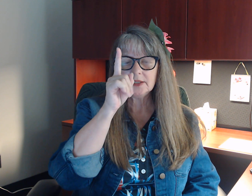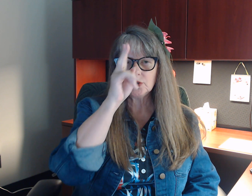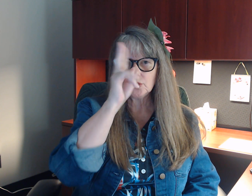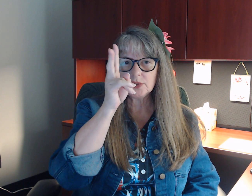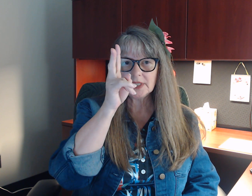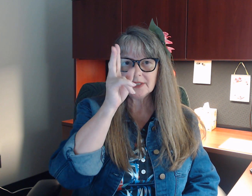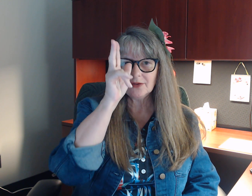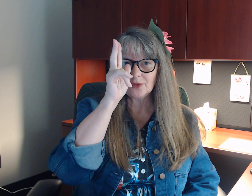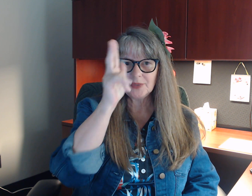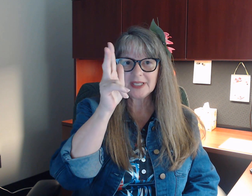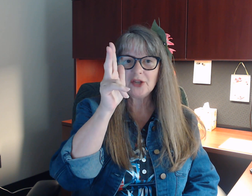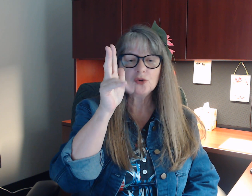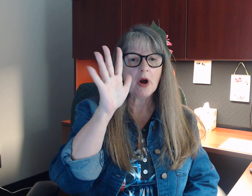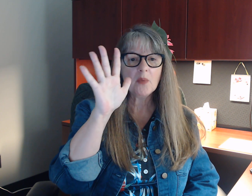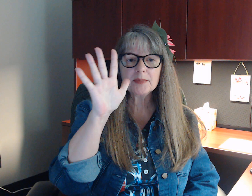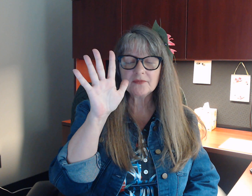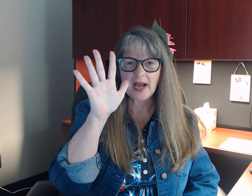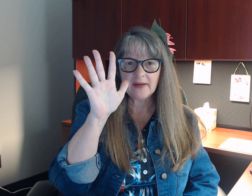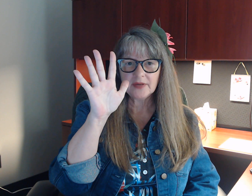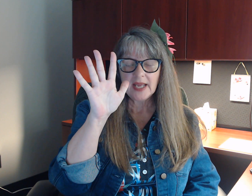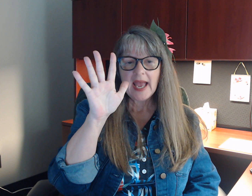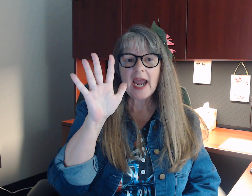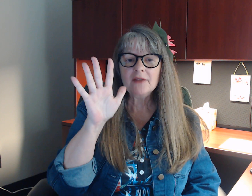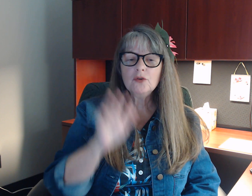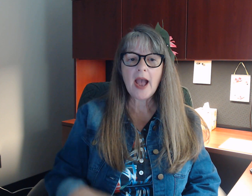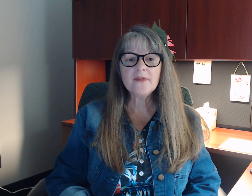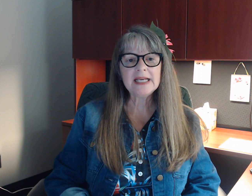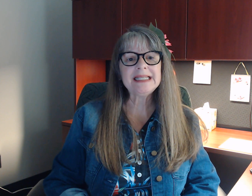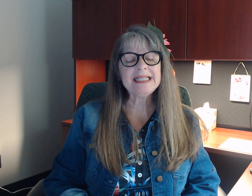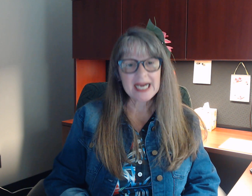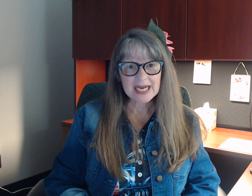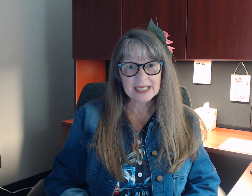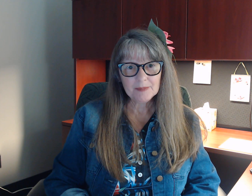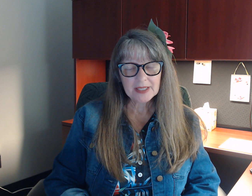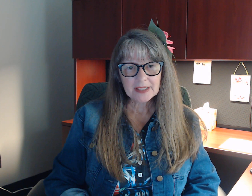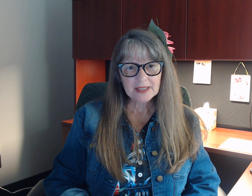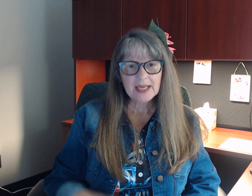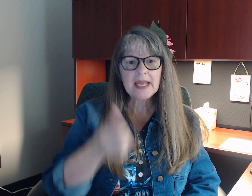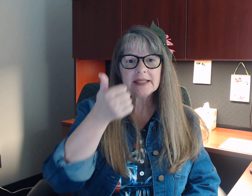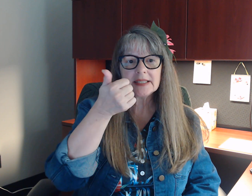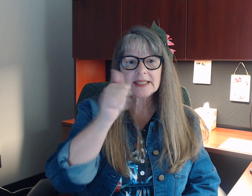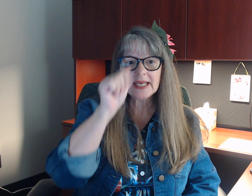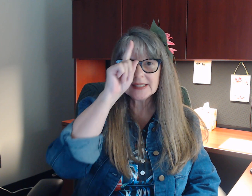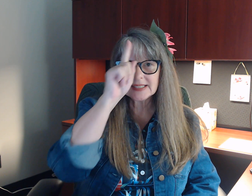2 cent, 3 cent, and you do all the way up to 5. And if you have a dime, it's 10